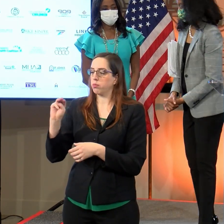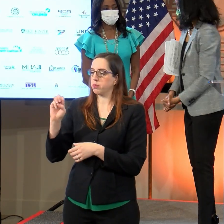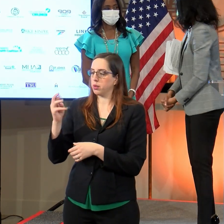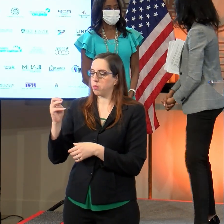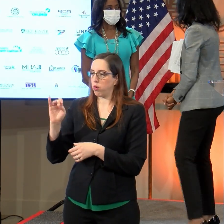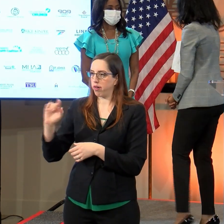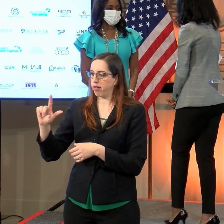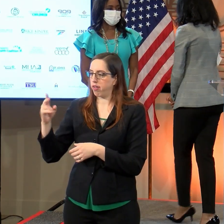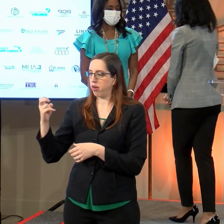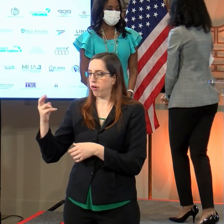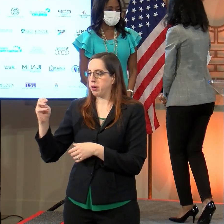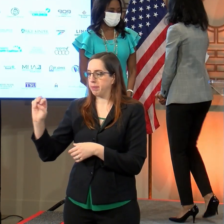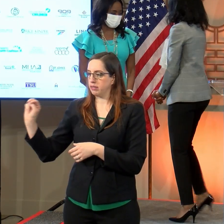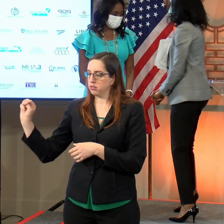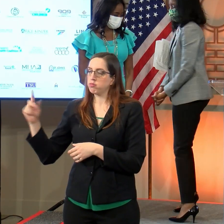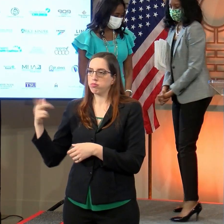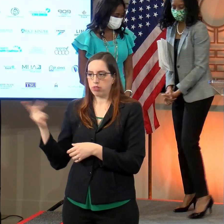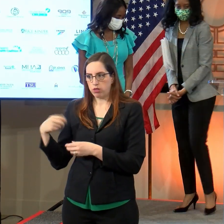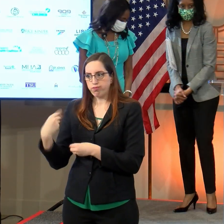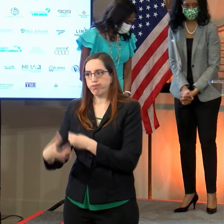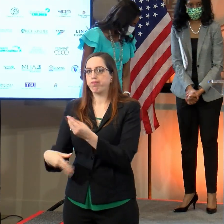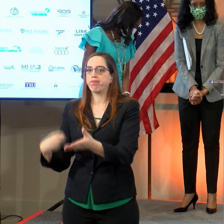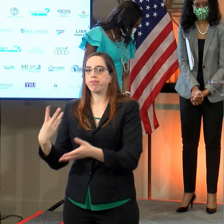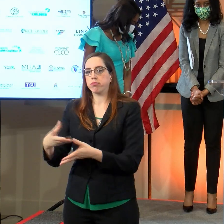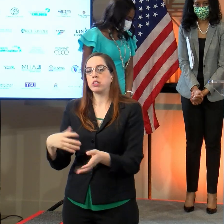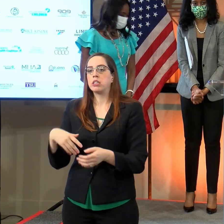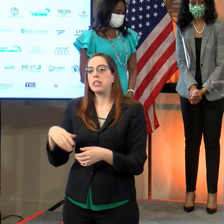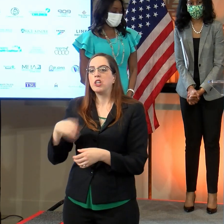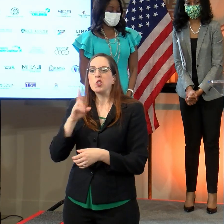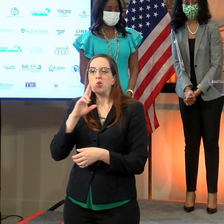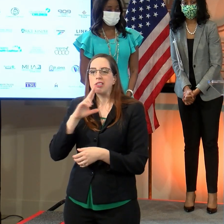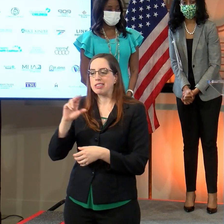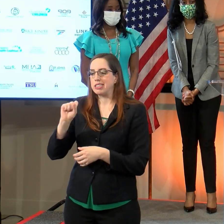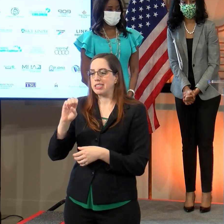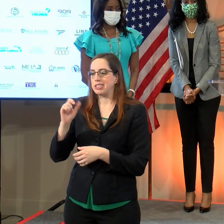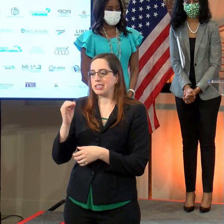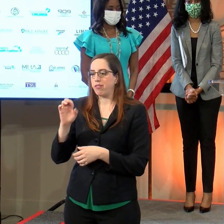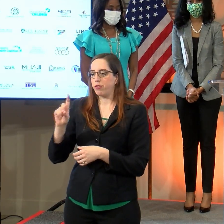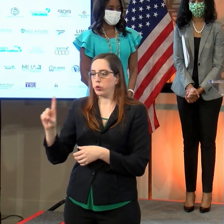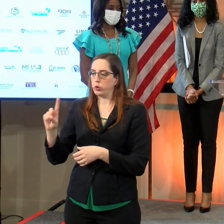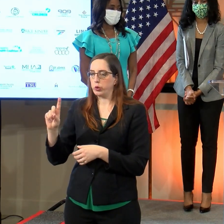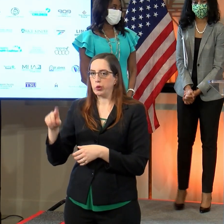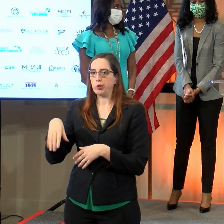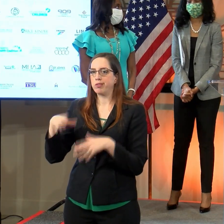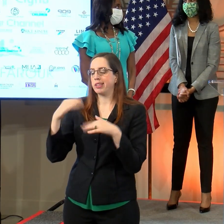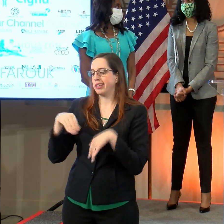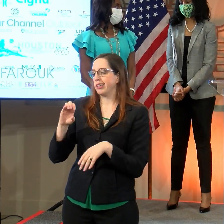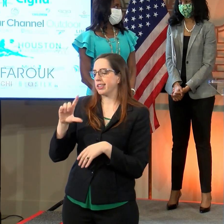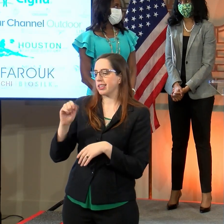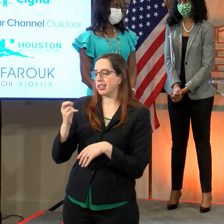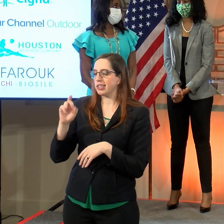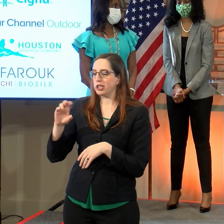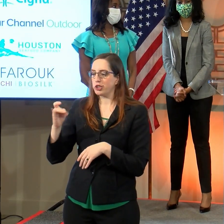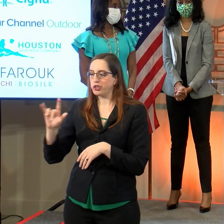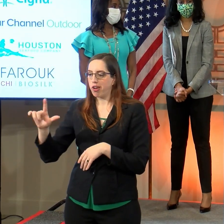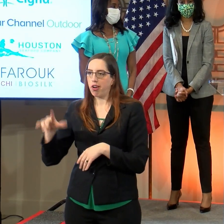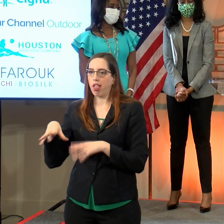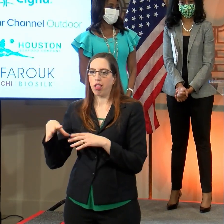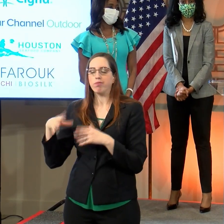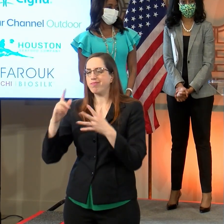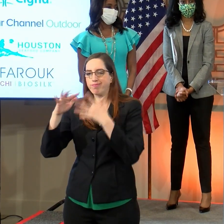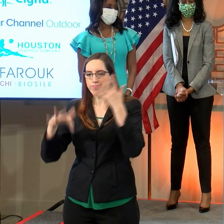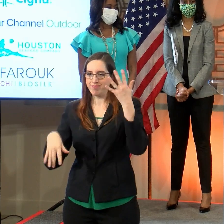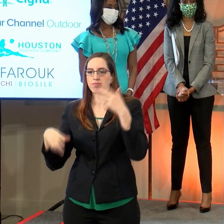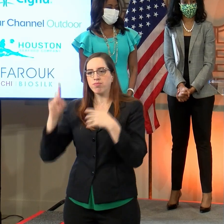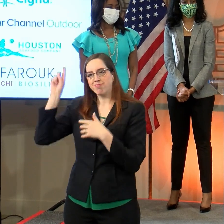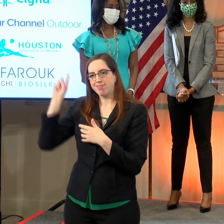for their contributions. The Houston Seafood Company, Cigna, Clear Channel Outdoors, want to thank all of them. These are